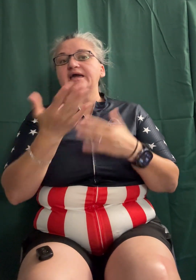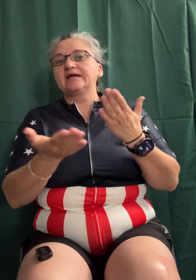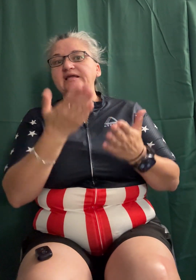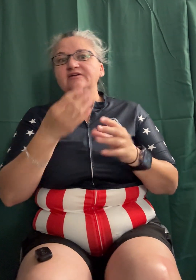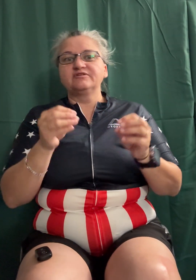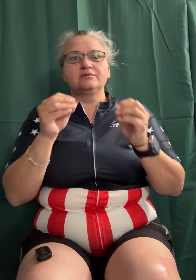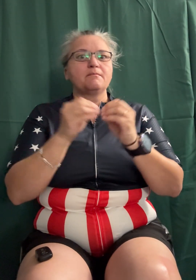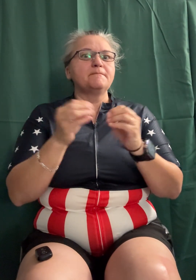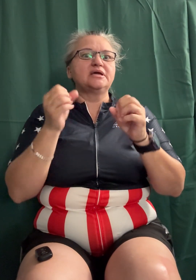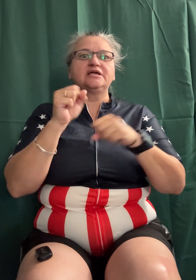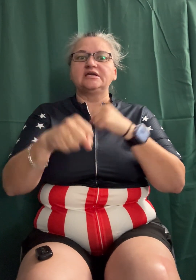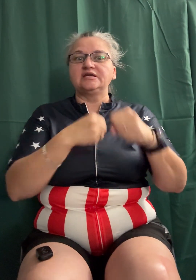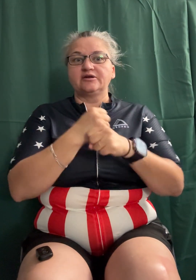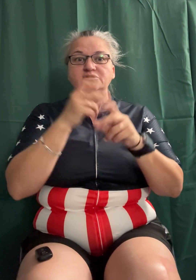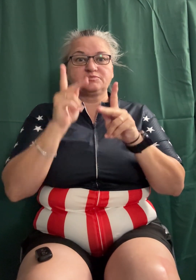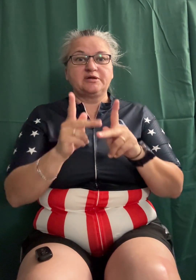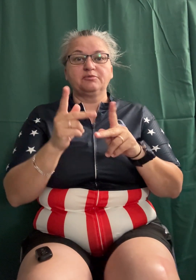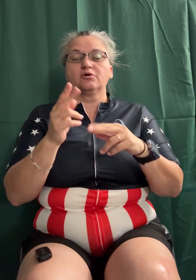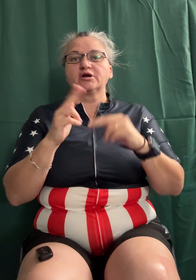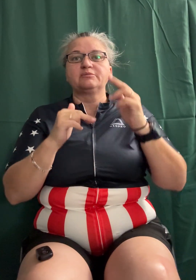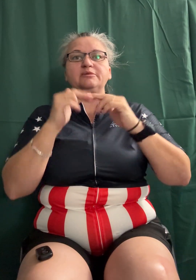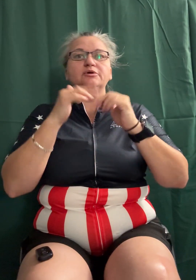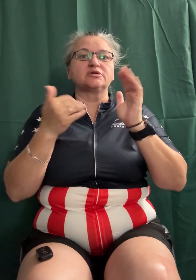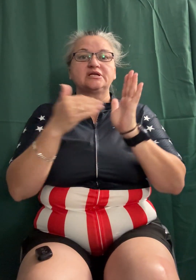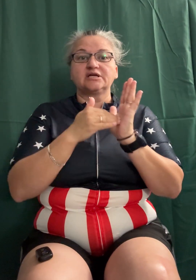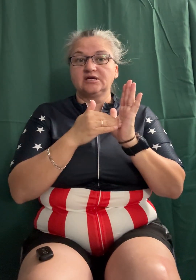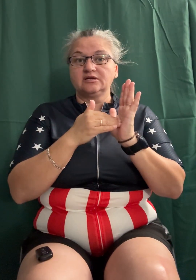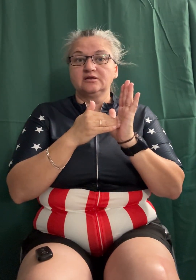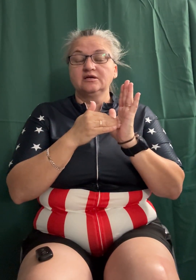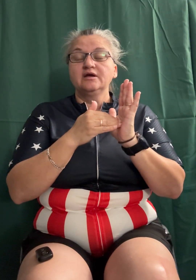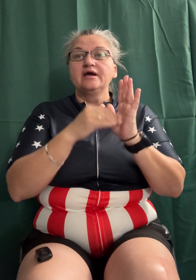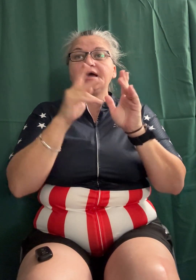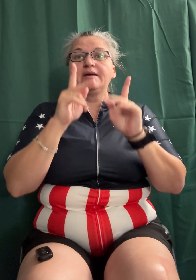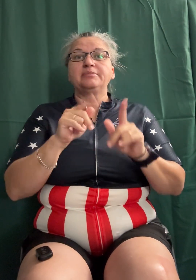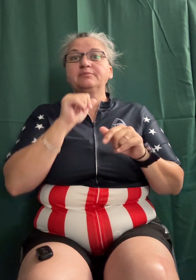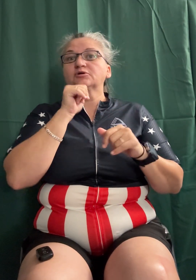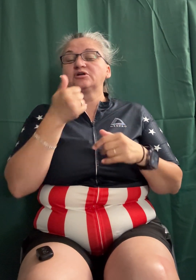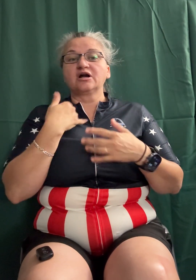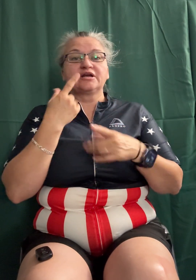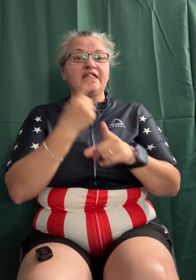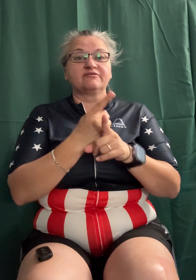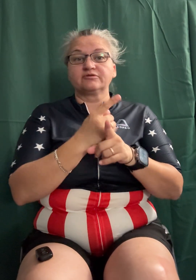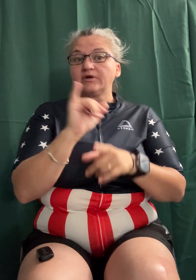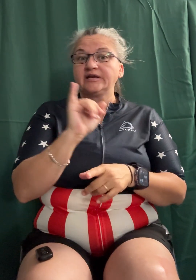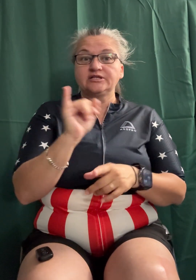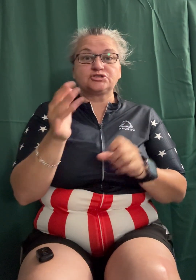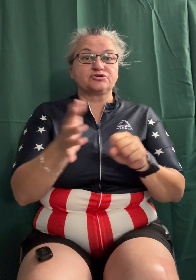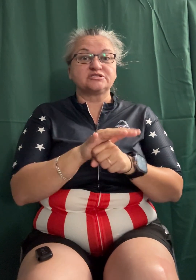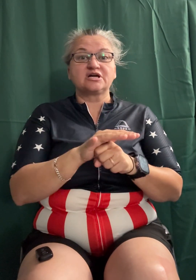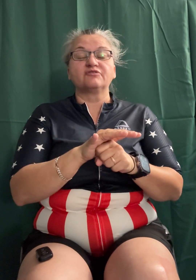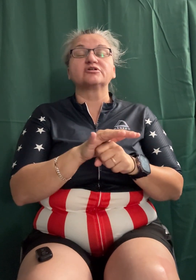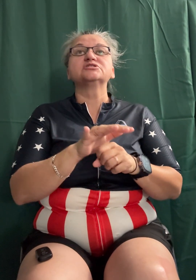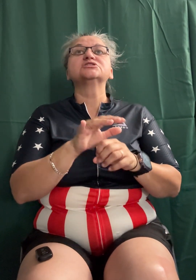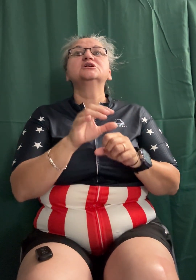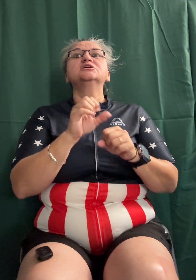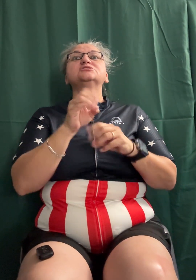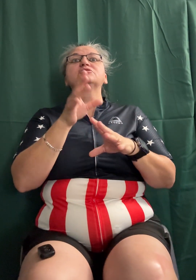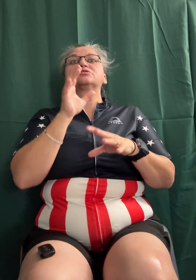and even many years, people are going to be building again. And people are not going to have the right insurance coverage. So they're going